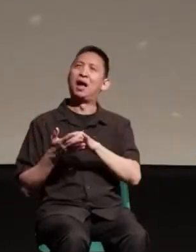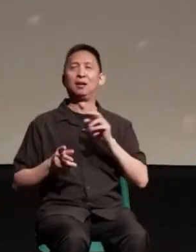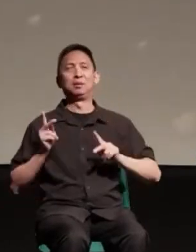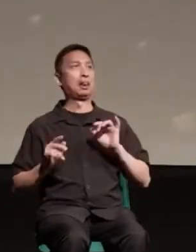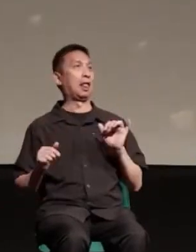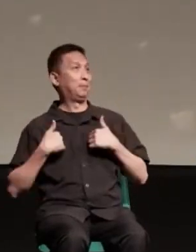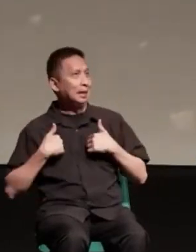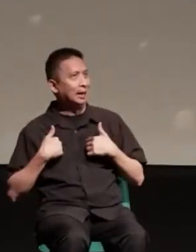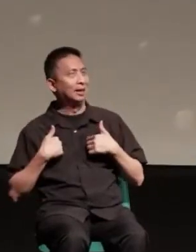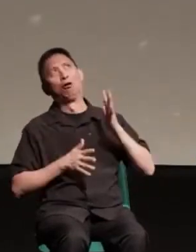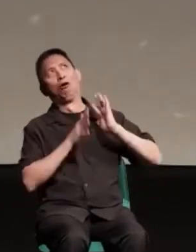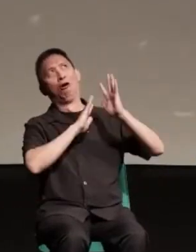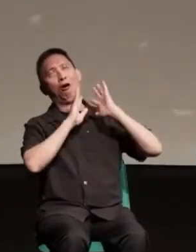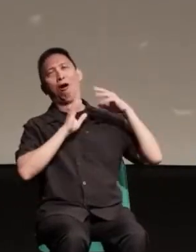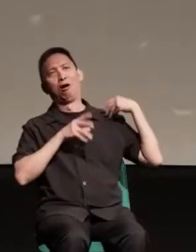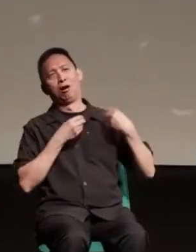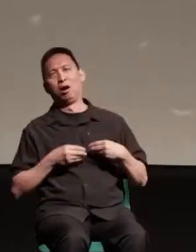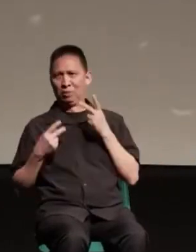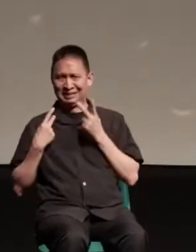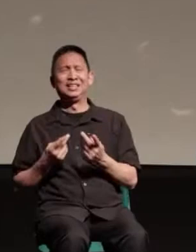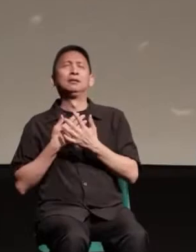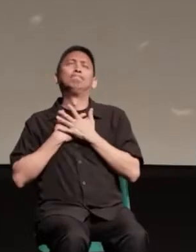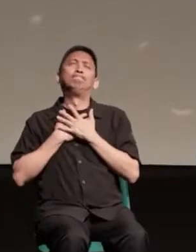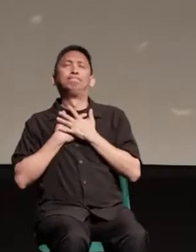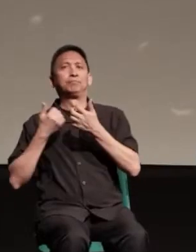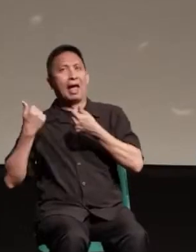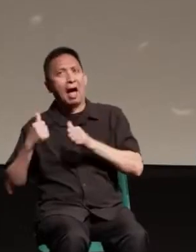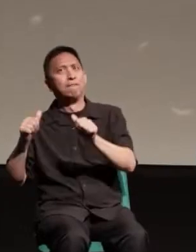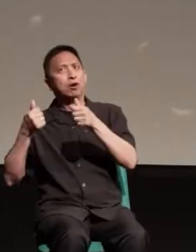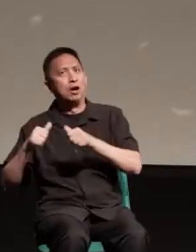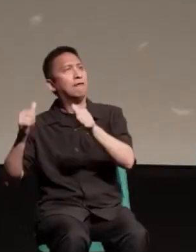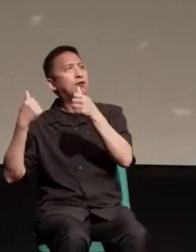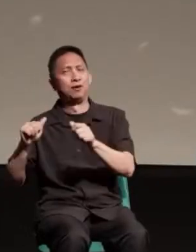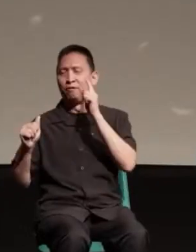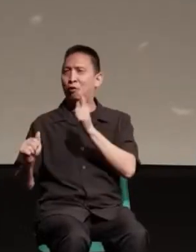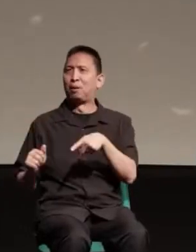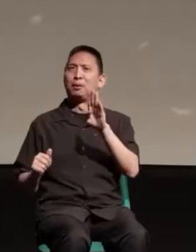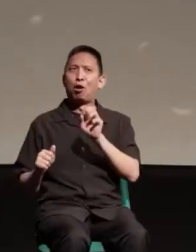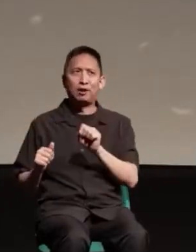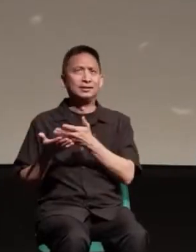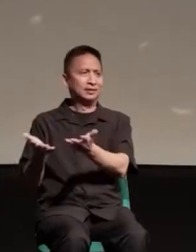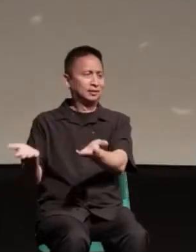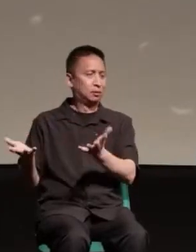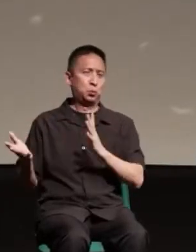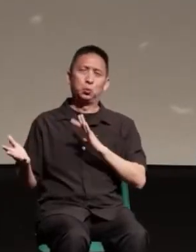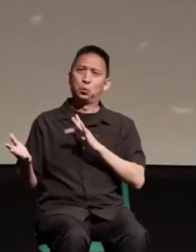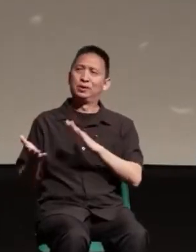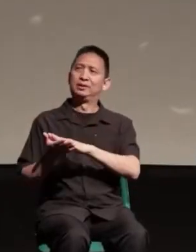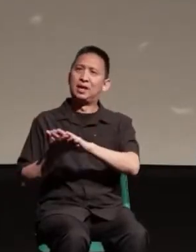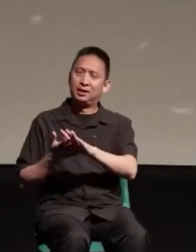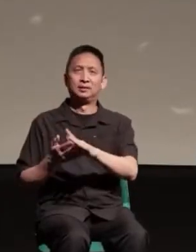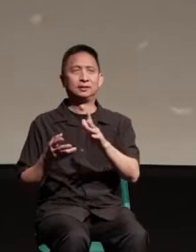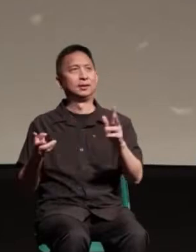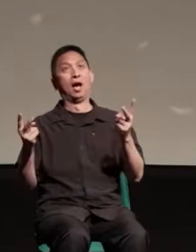building generations of efforts to hold public broadcasting more accountable to being like the public. That's why it's called Viewers Like